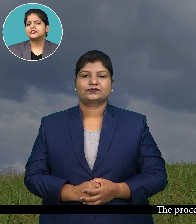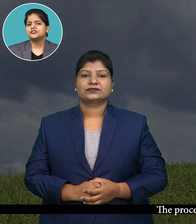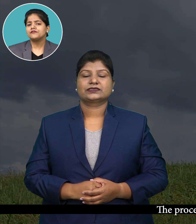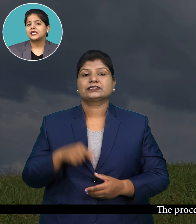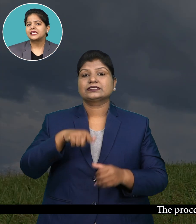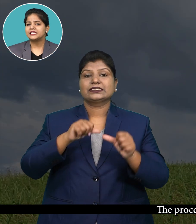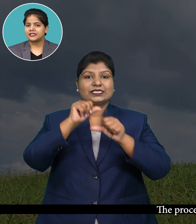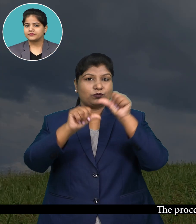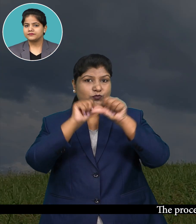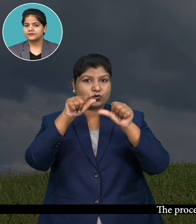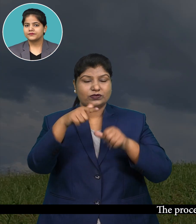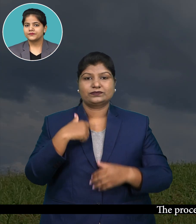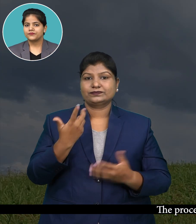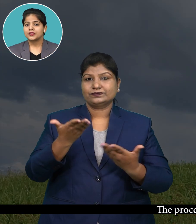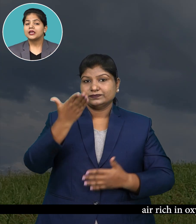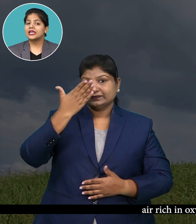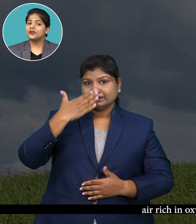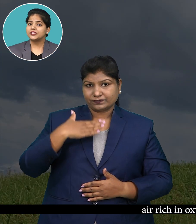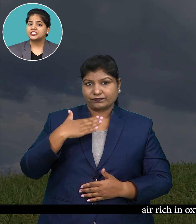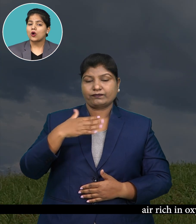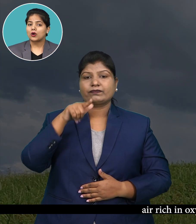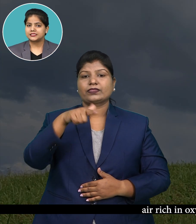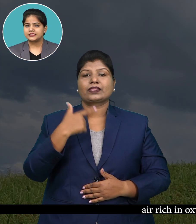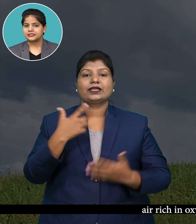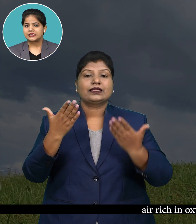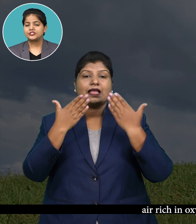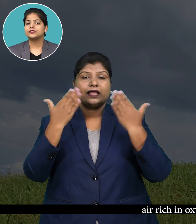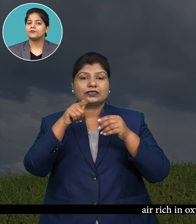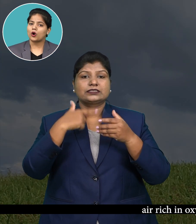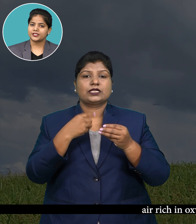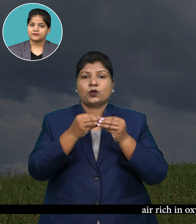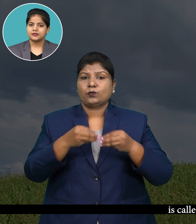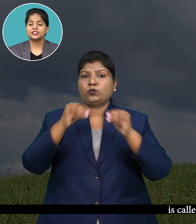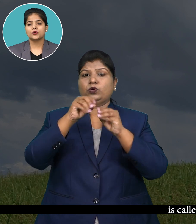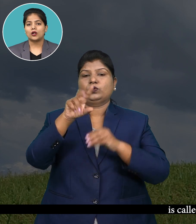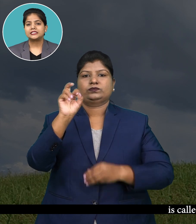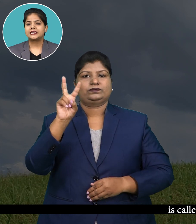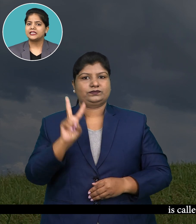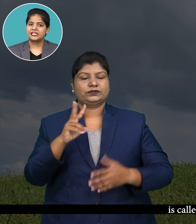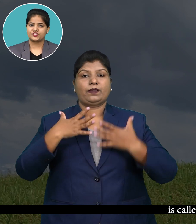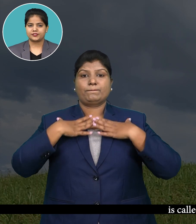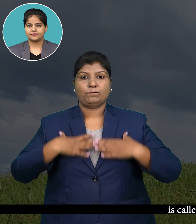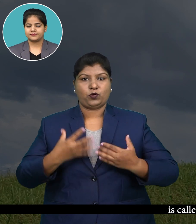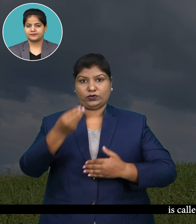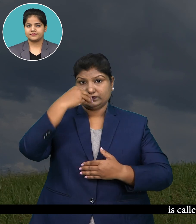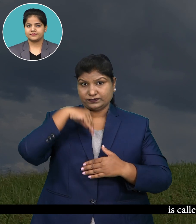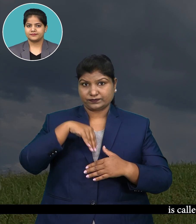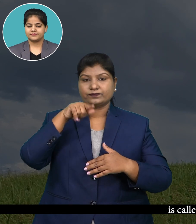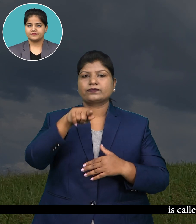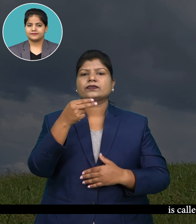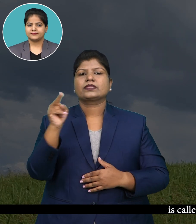The process of taking in air rich in oxygen into the body is called inhalation,